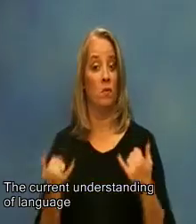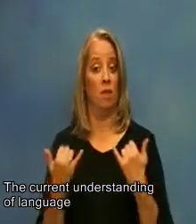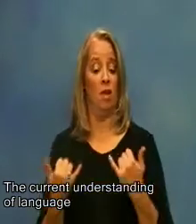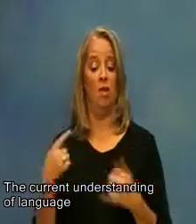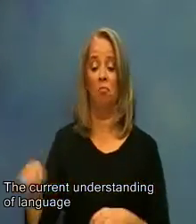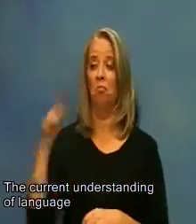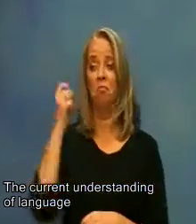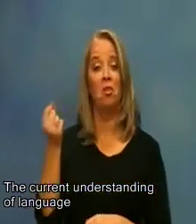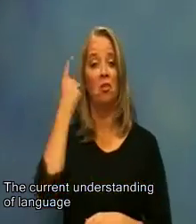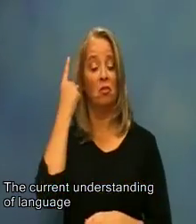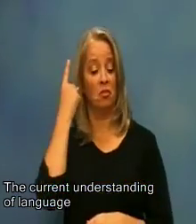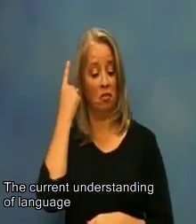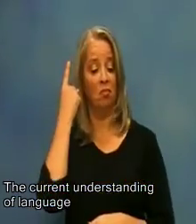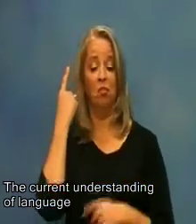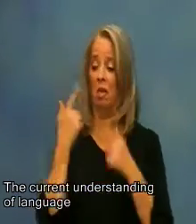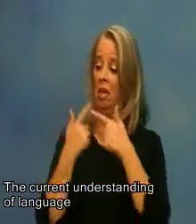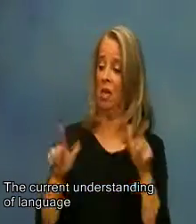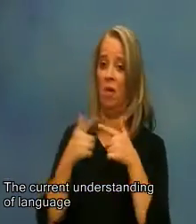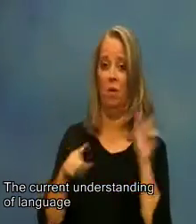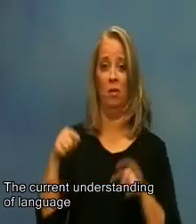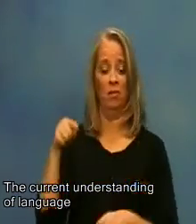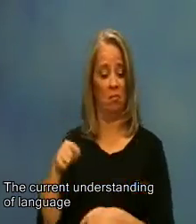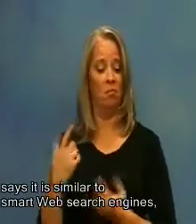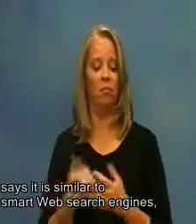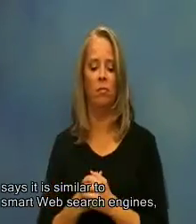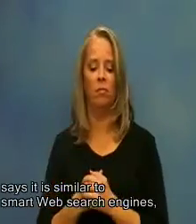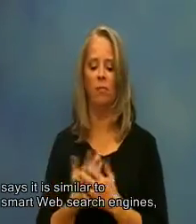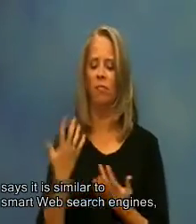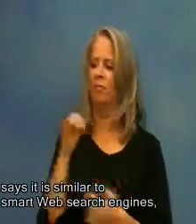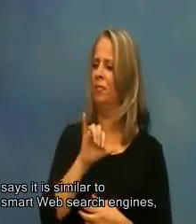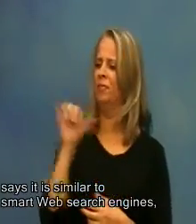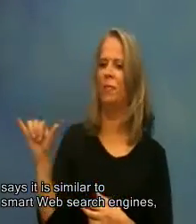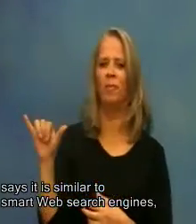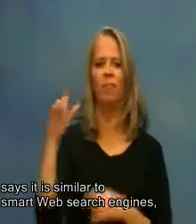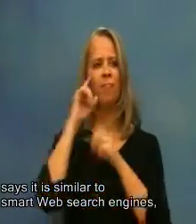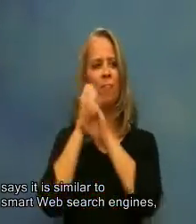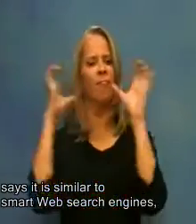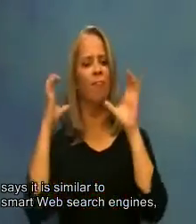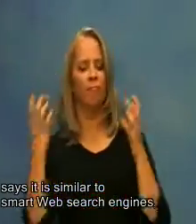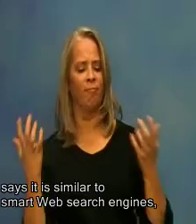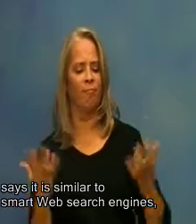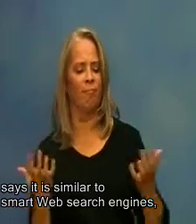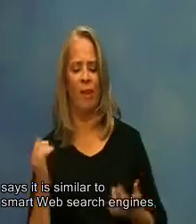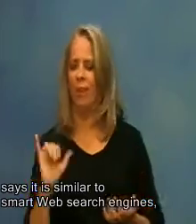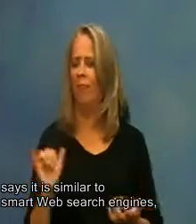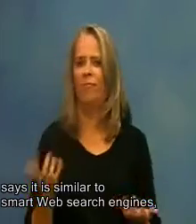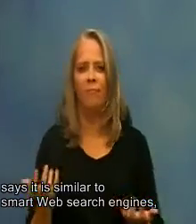The current understanding of language says it is similar to smart web search engines,